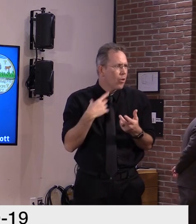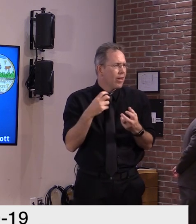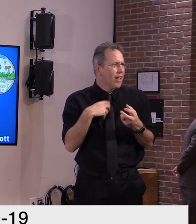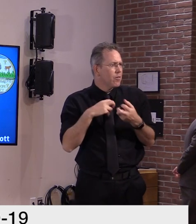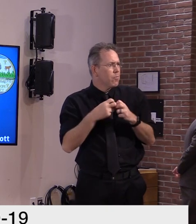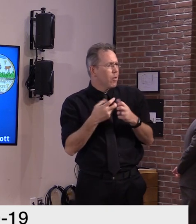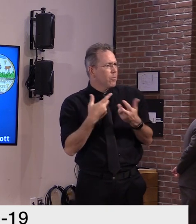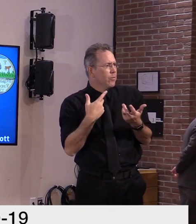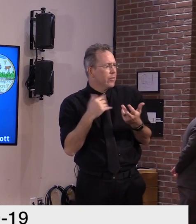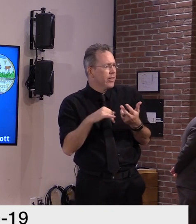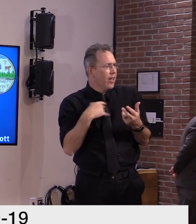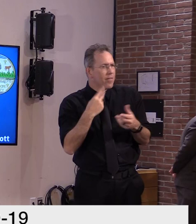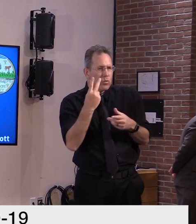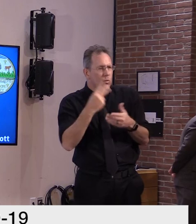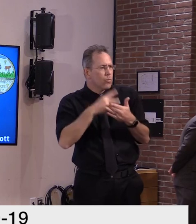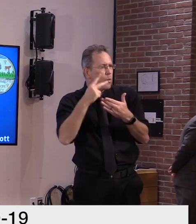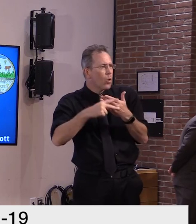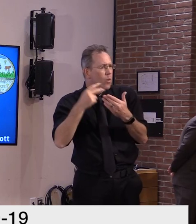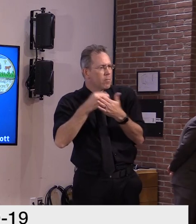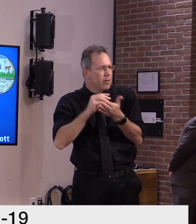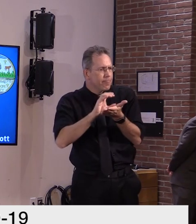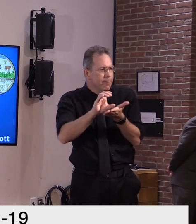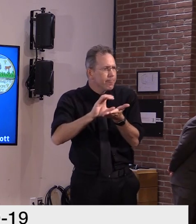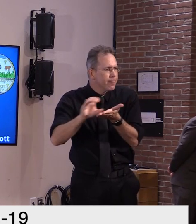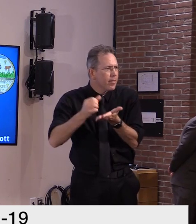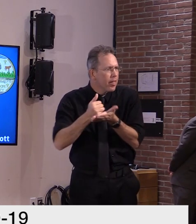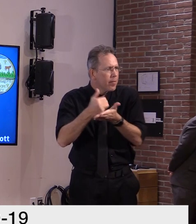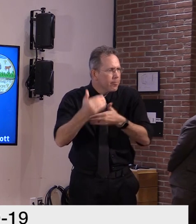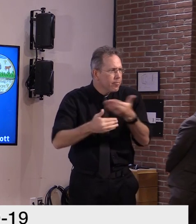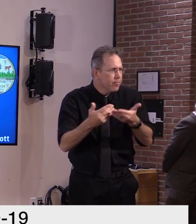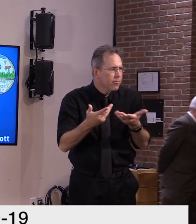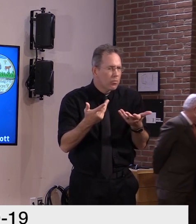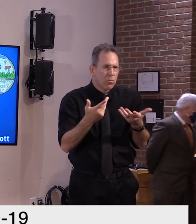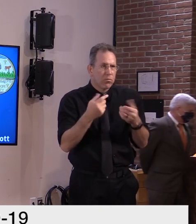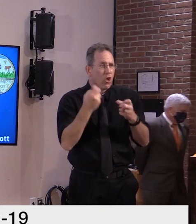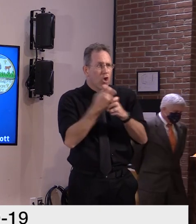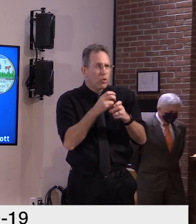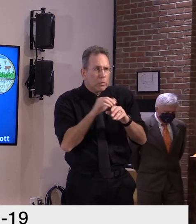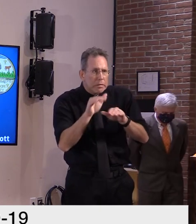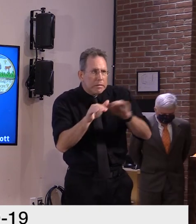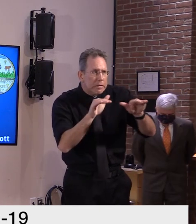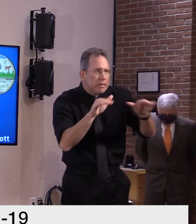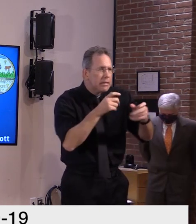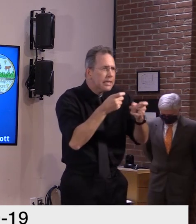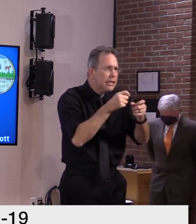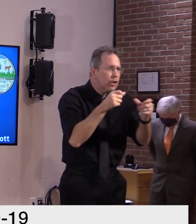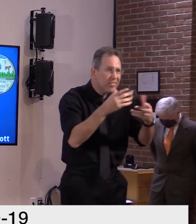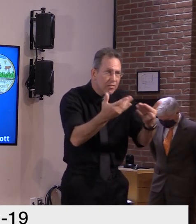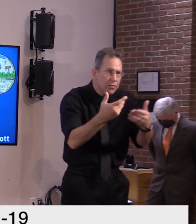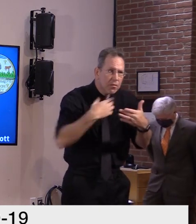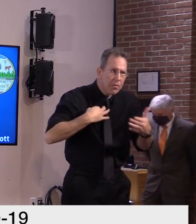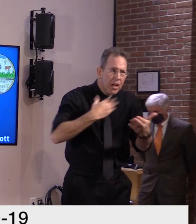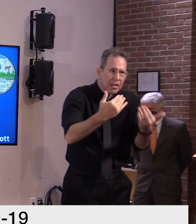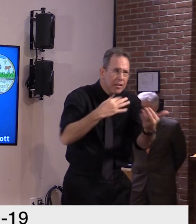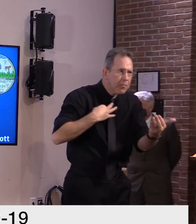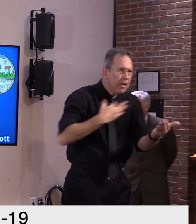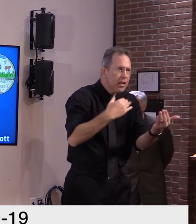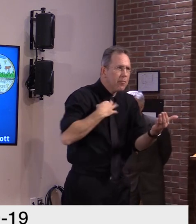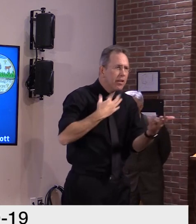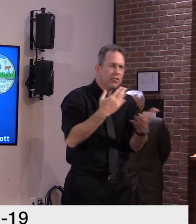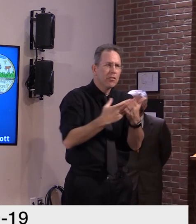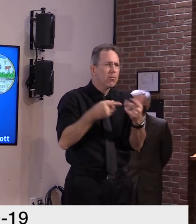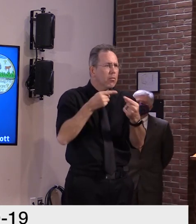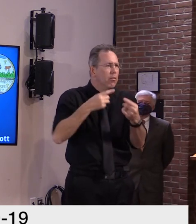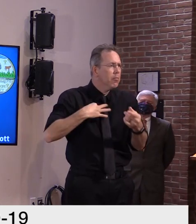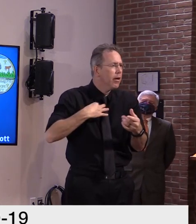pandemic, is going to impact the bottom line of our ski areas. I will say that when we look at outdoor recreation across the